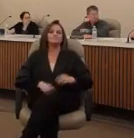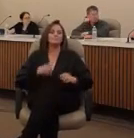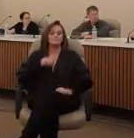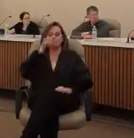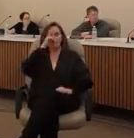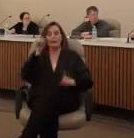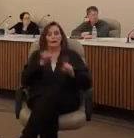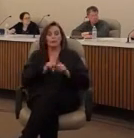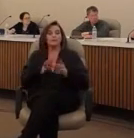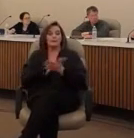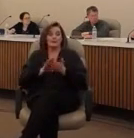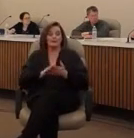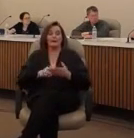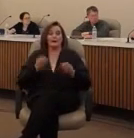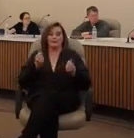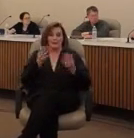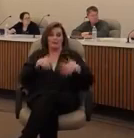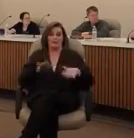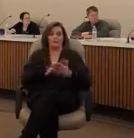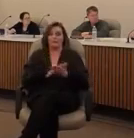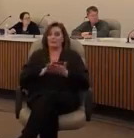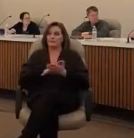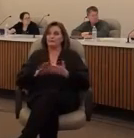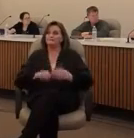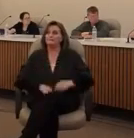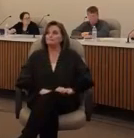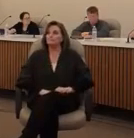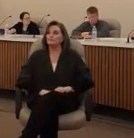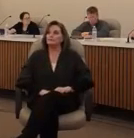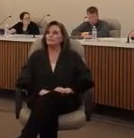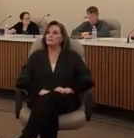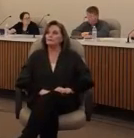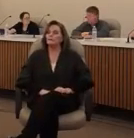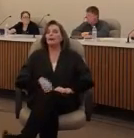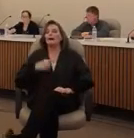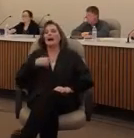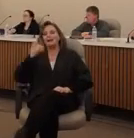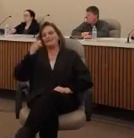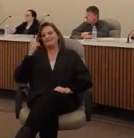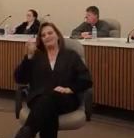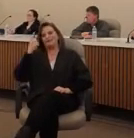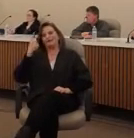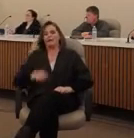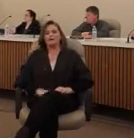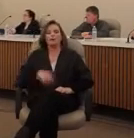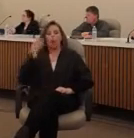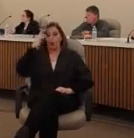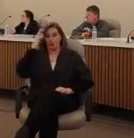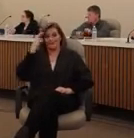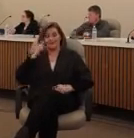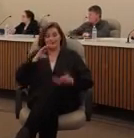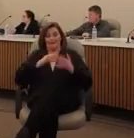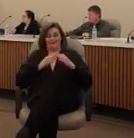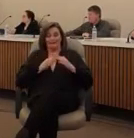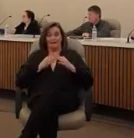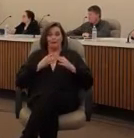that it'd be nice to have that property cleaned up because I've been going by, for 20 years. yeah, I mean, the reality is, I think that the reason that the town code has a specific section for